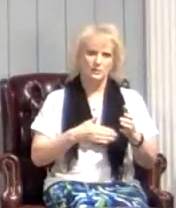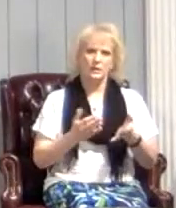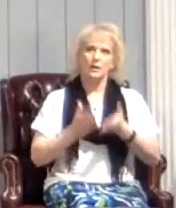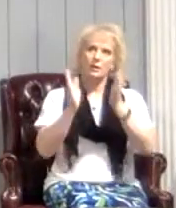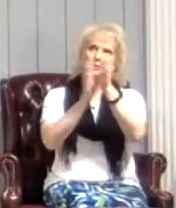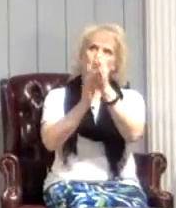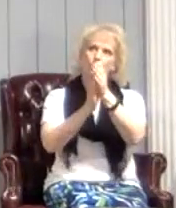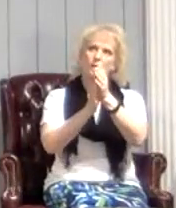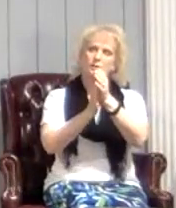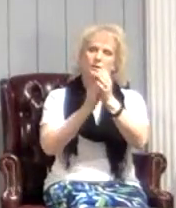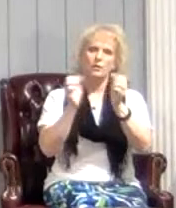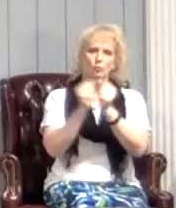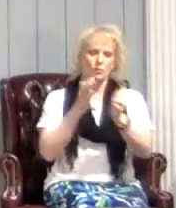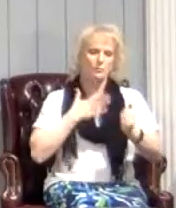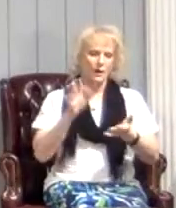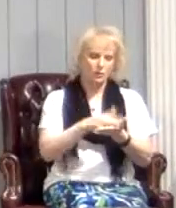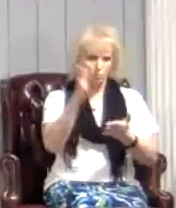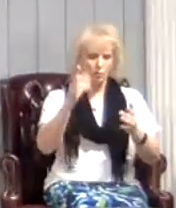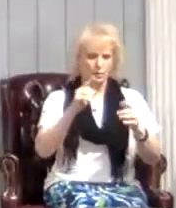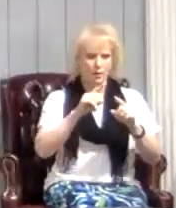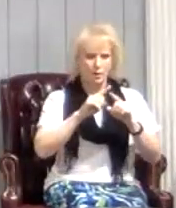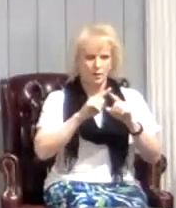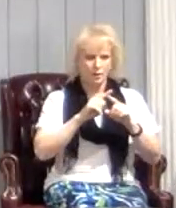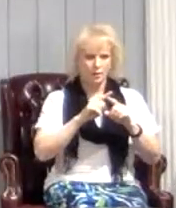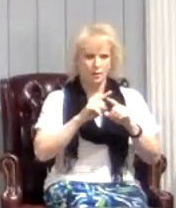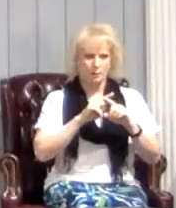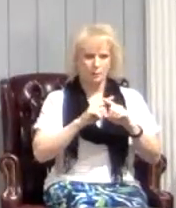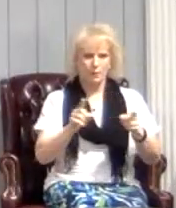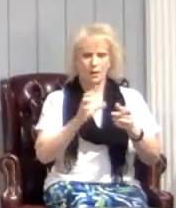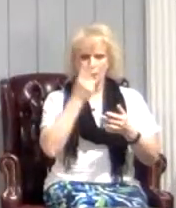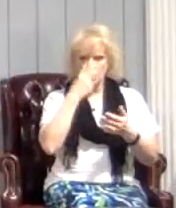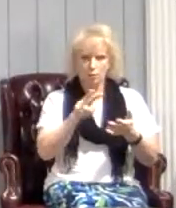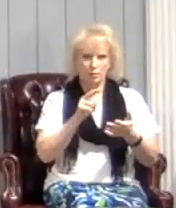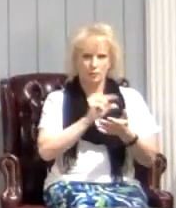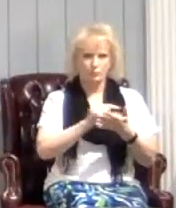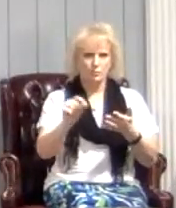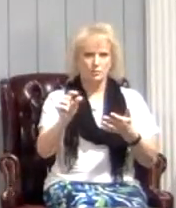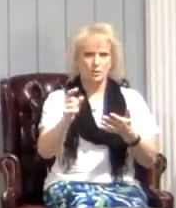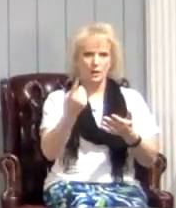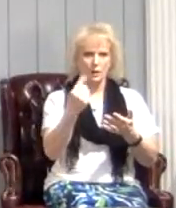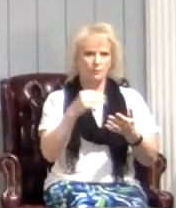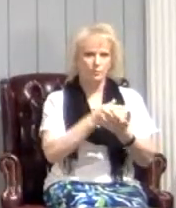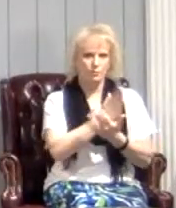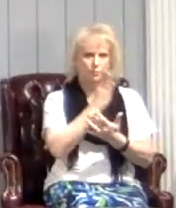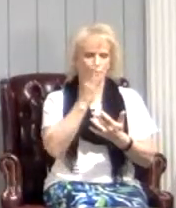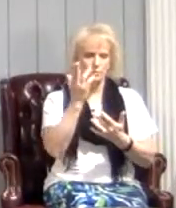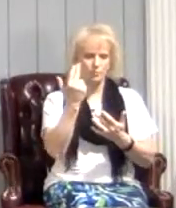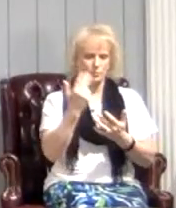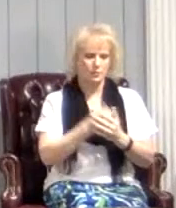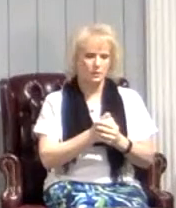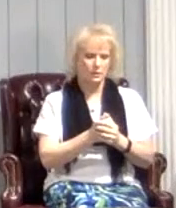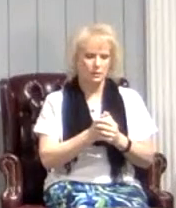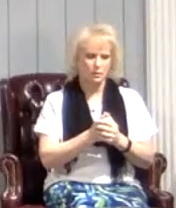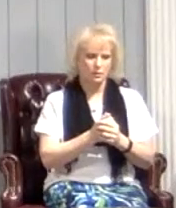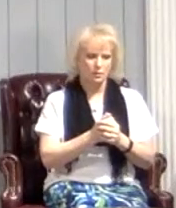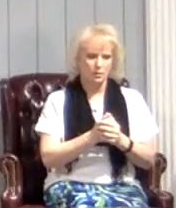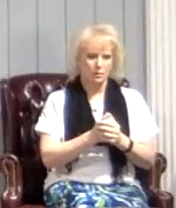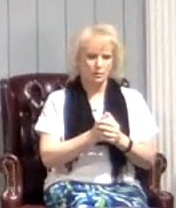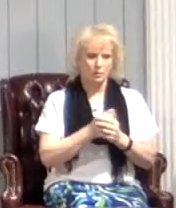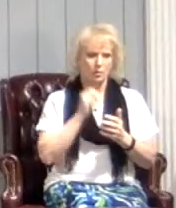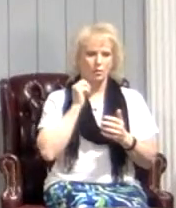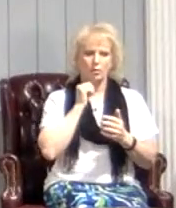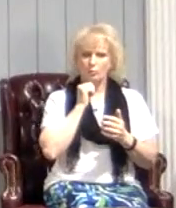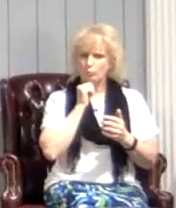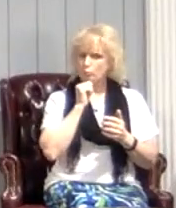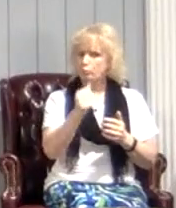even with my glory. But I want you to see what he says in verses 11 through 13 in this same psalm. So he says, starting verse 11, wilt not